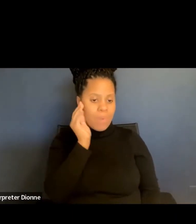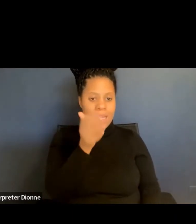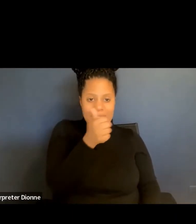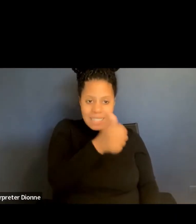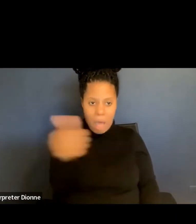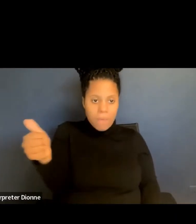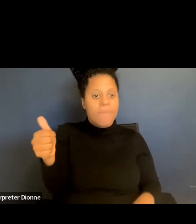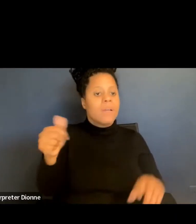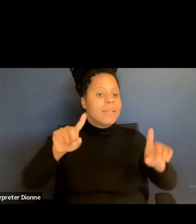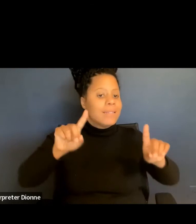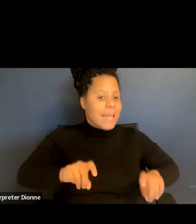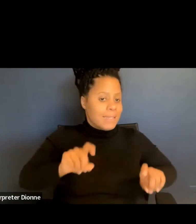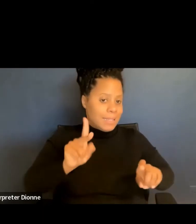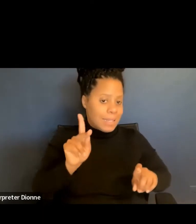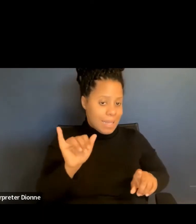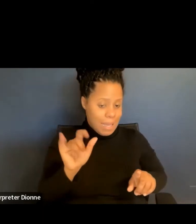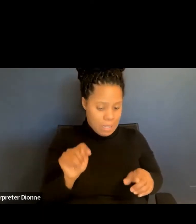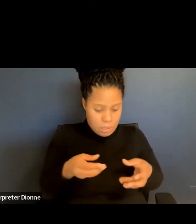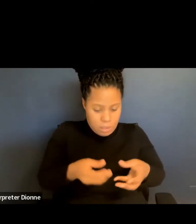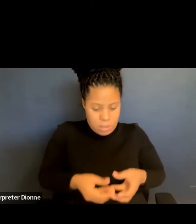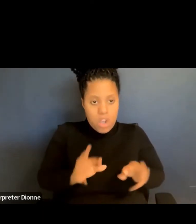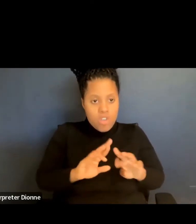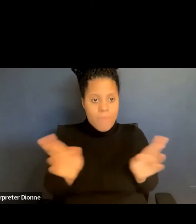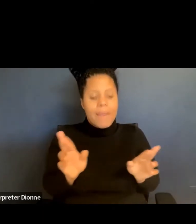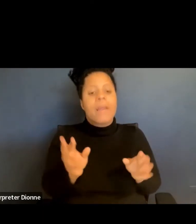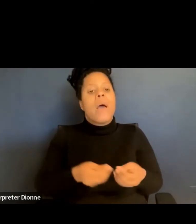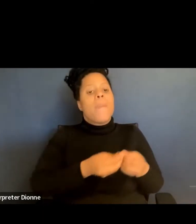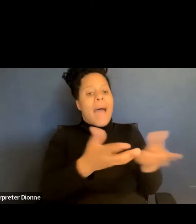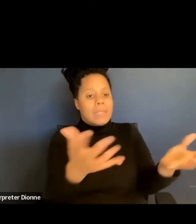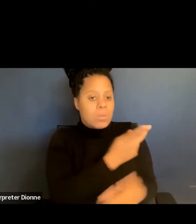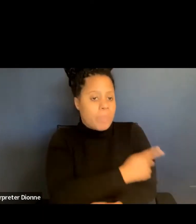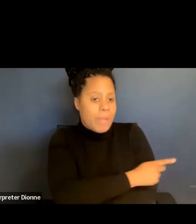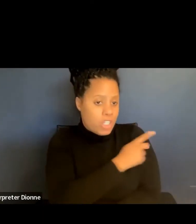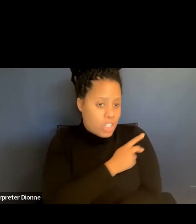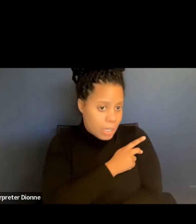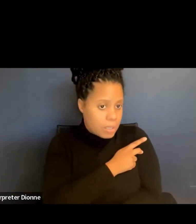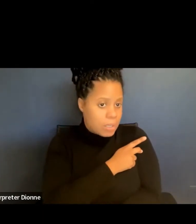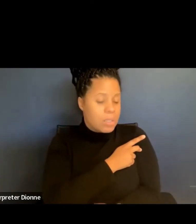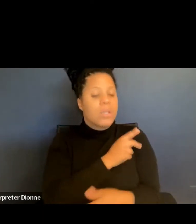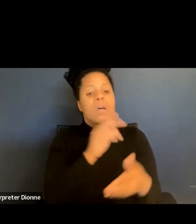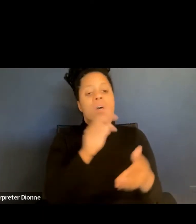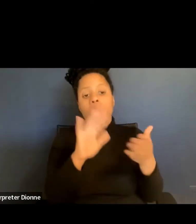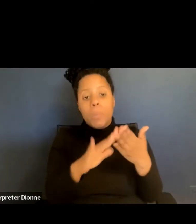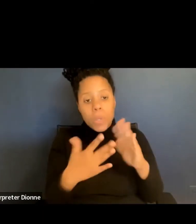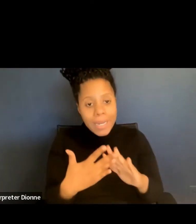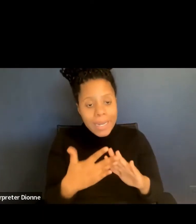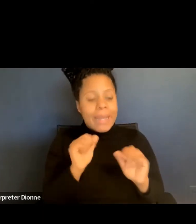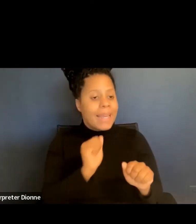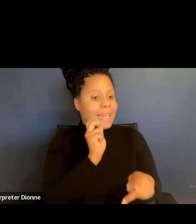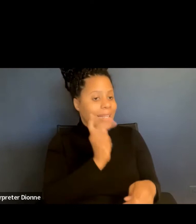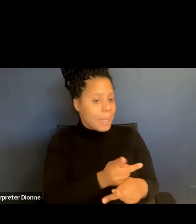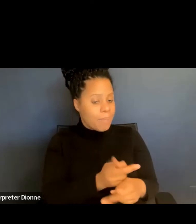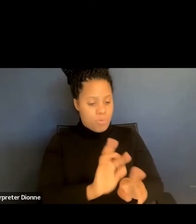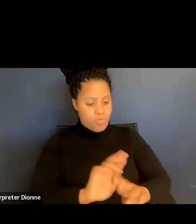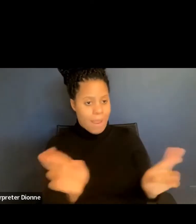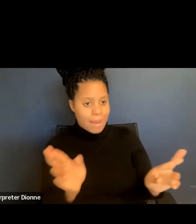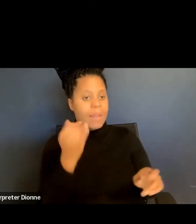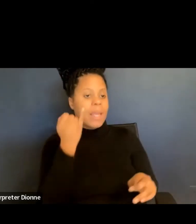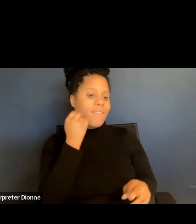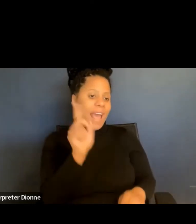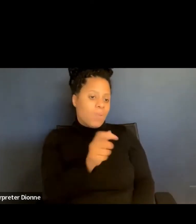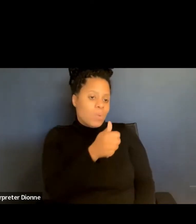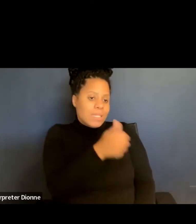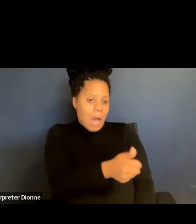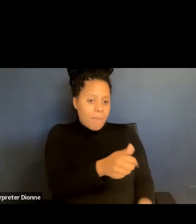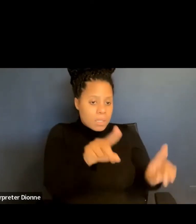that can be passed out to patients and the community to keep on hand whenever they need to self-test. And so these